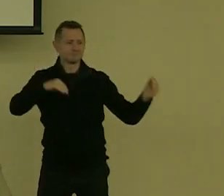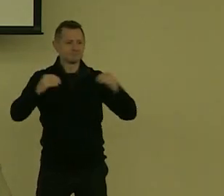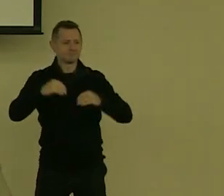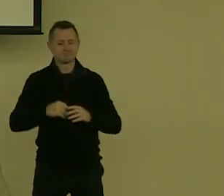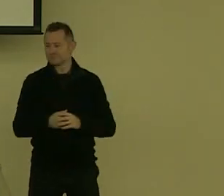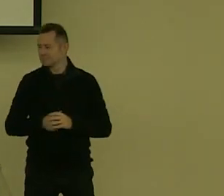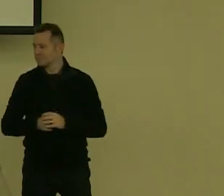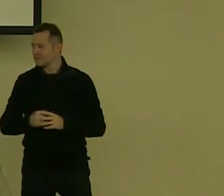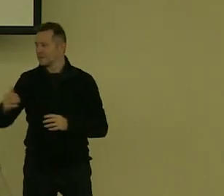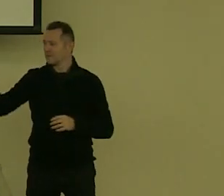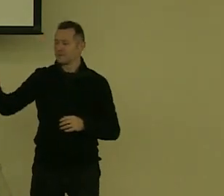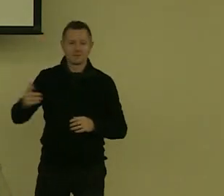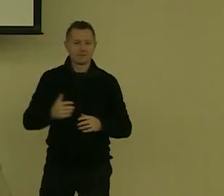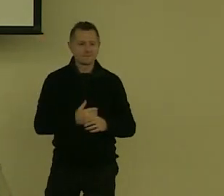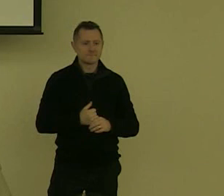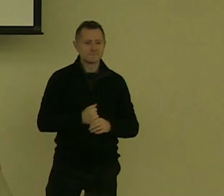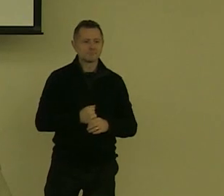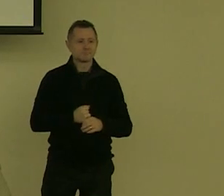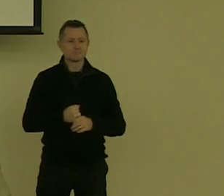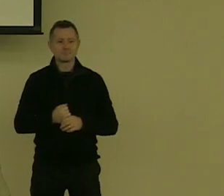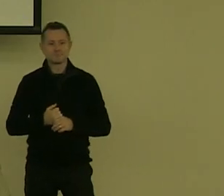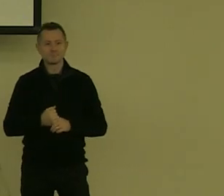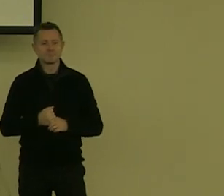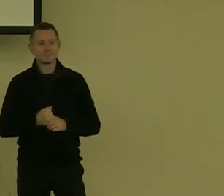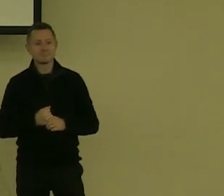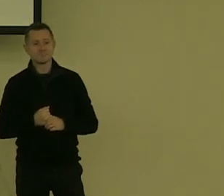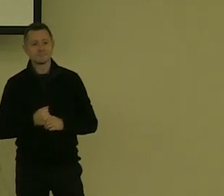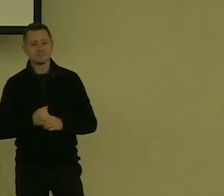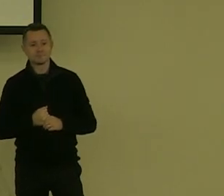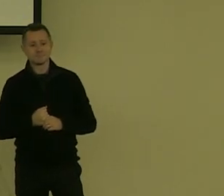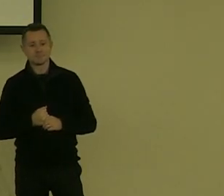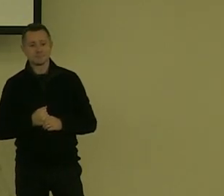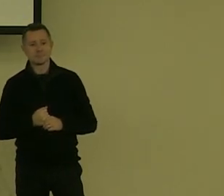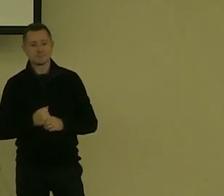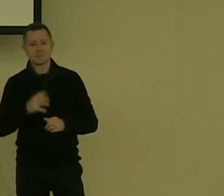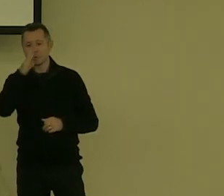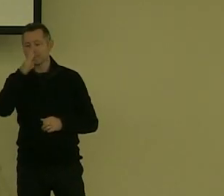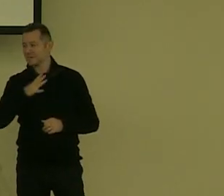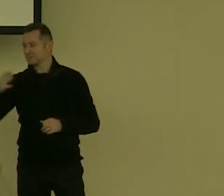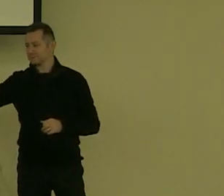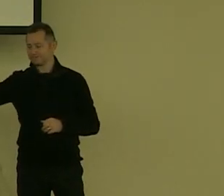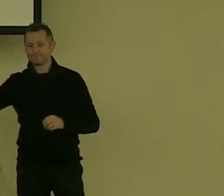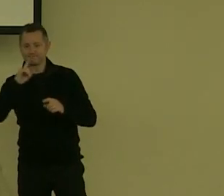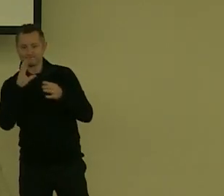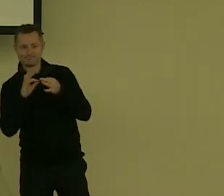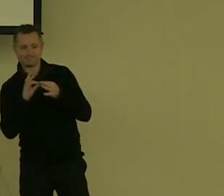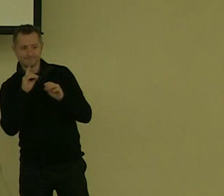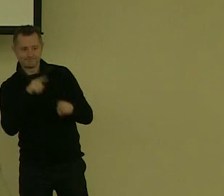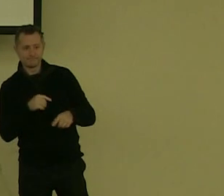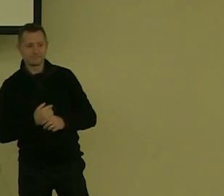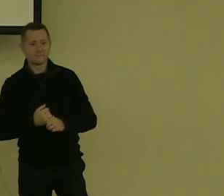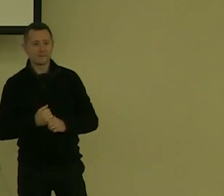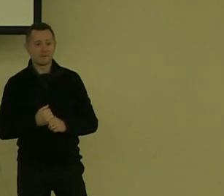Dylan recently won the Nobel Prize for Literature, this was actually a big moment for comic studies. I